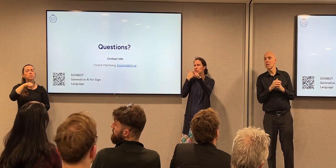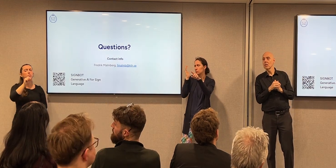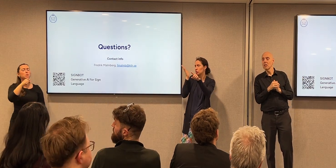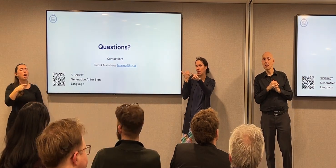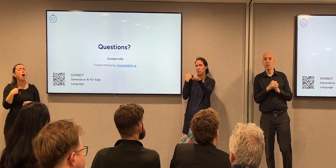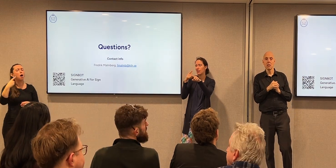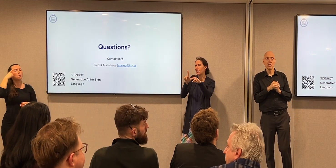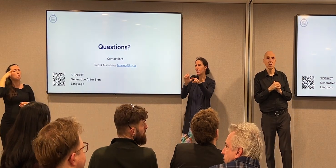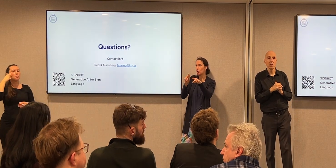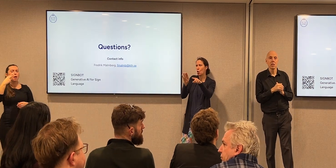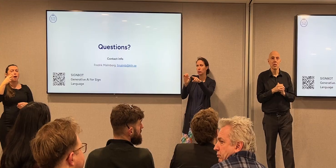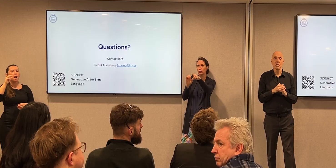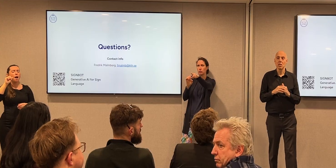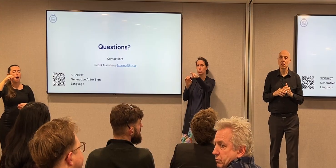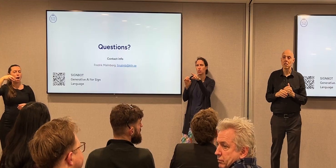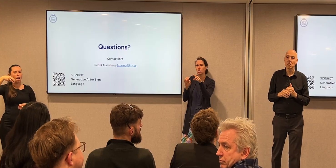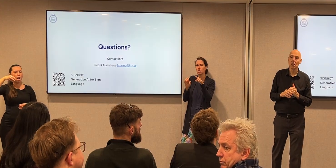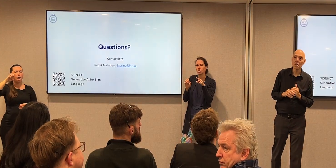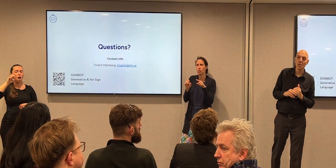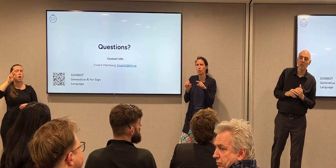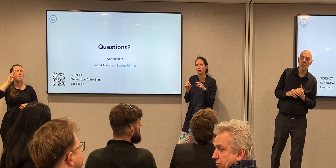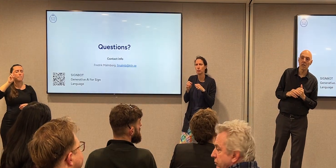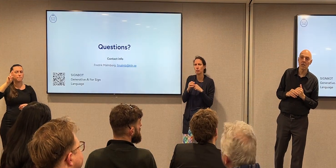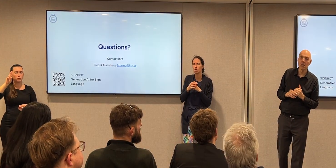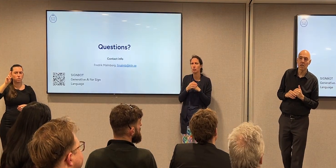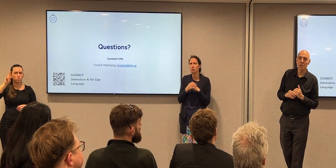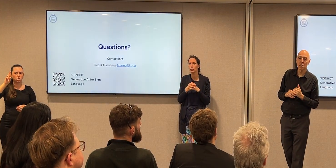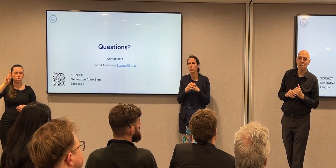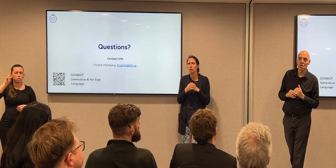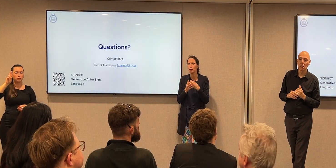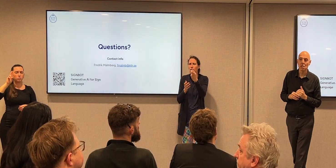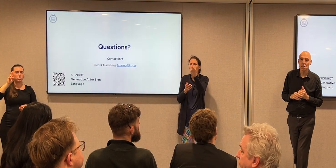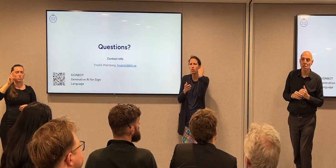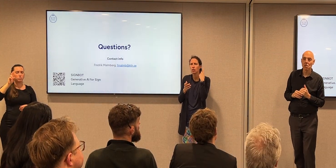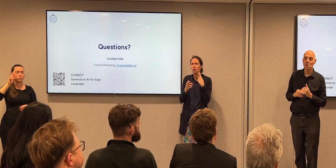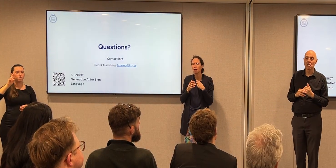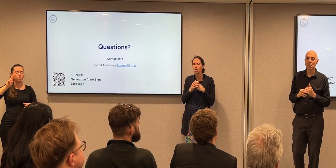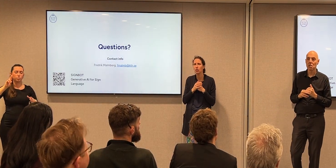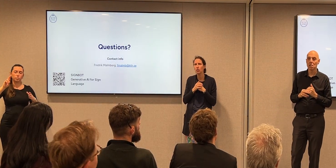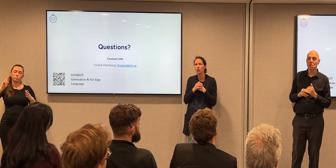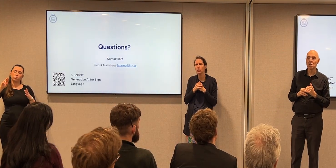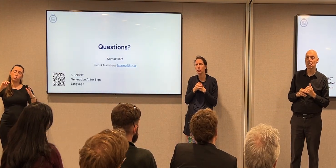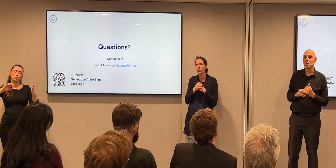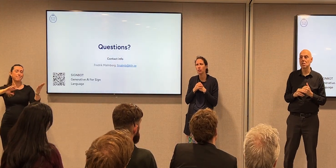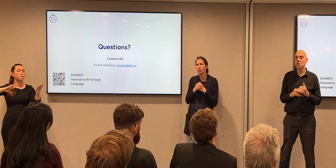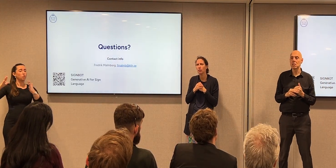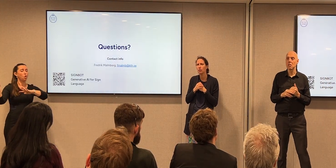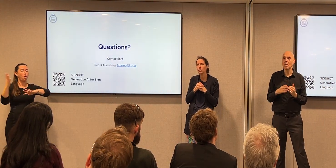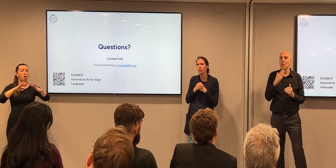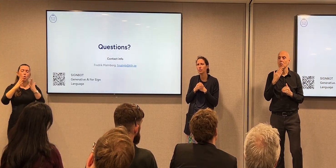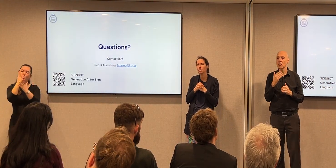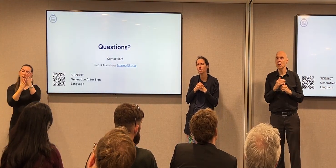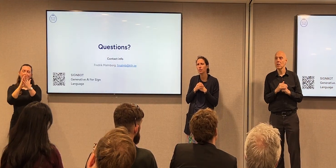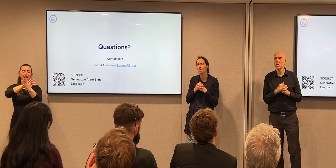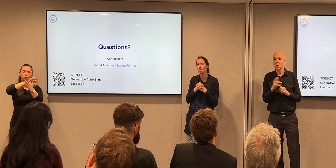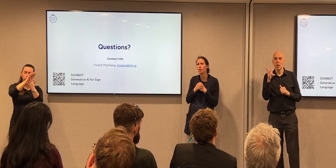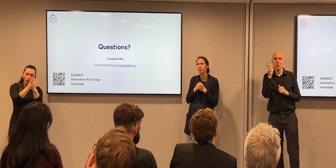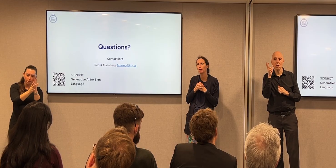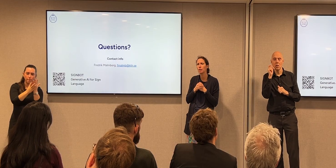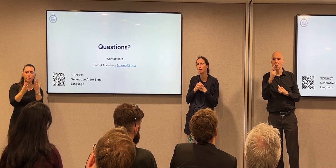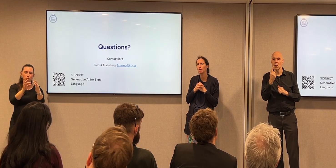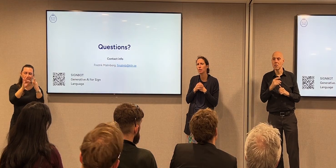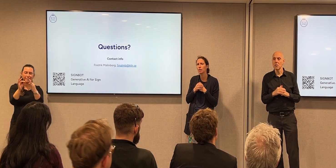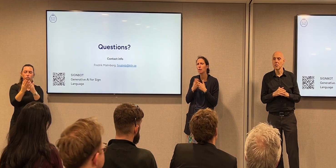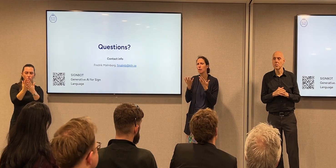Hammer, one flow, except for the handshake and precision, is that